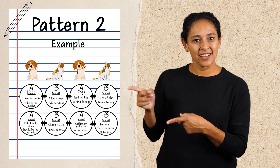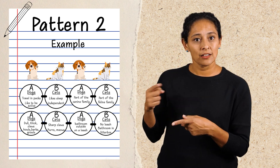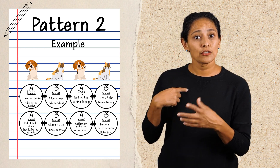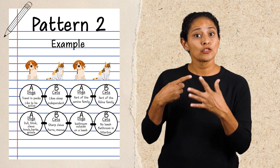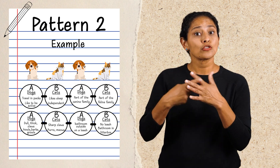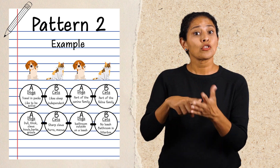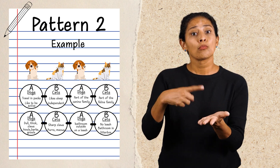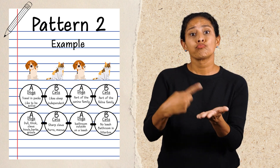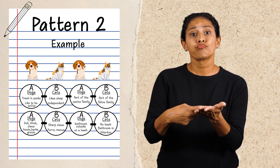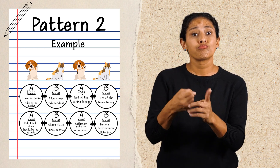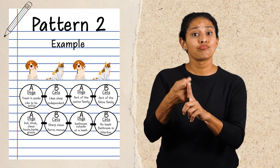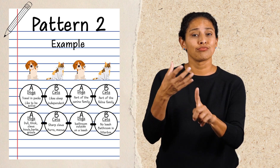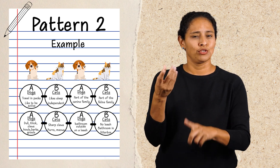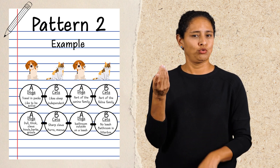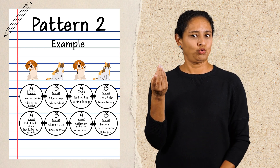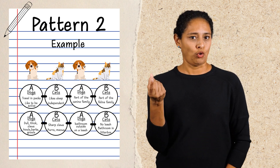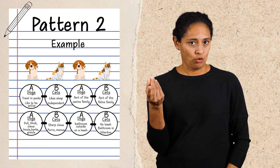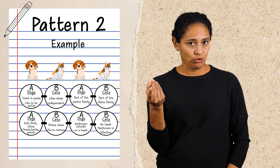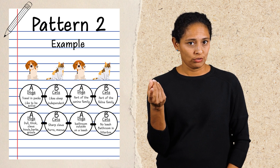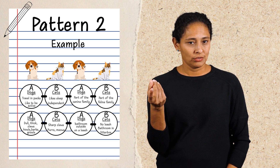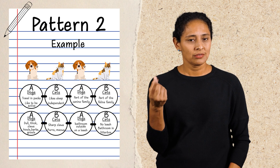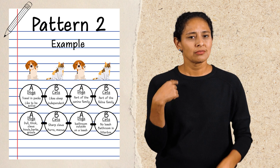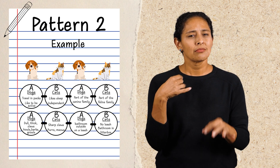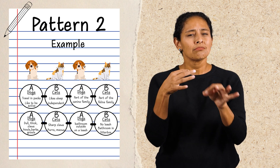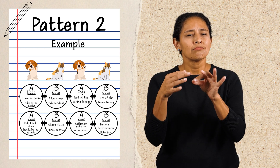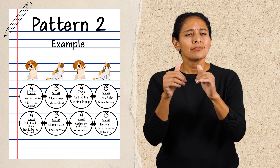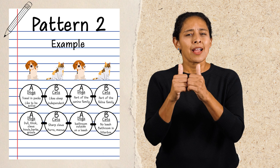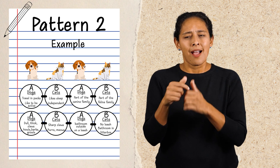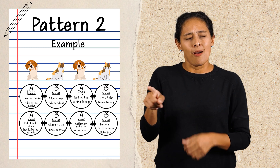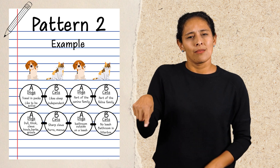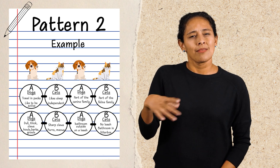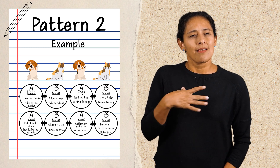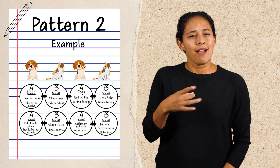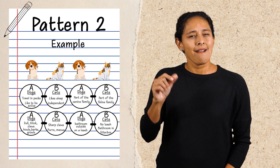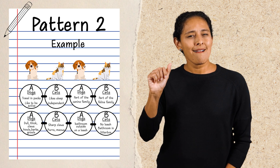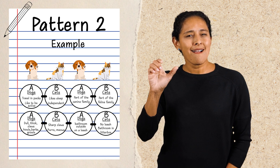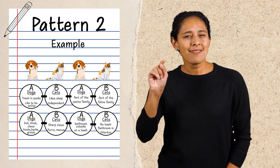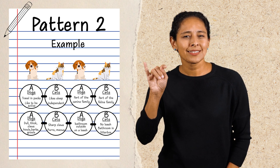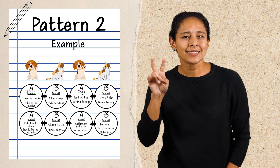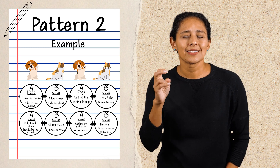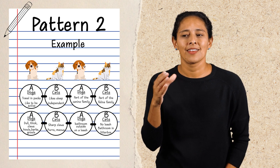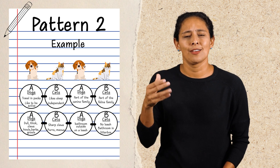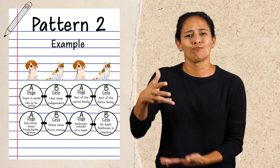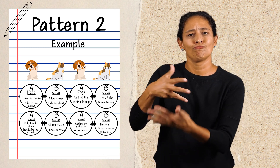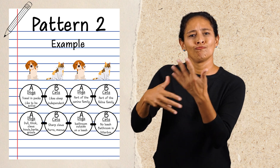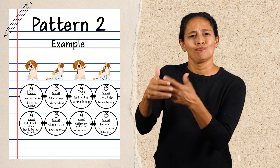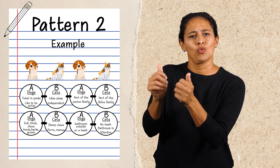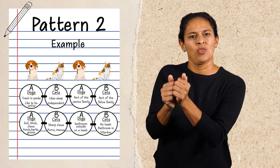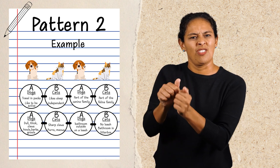Here you can see that I start with dogs and how they like to be active and with other dogs.